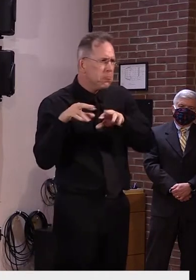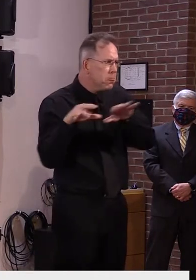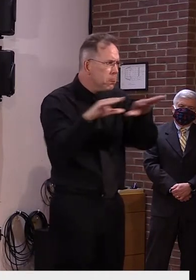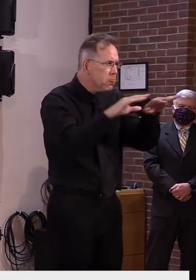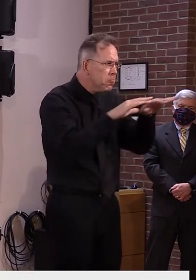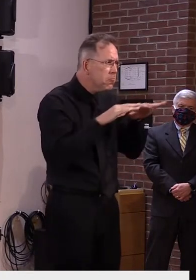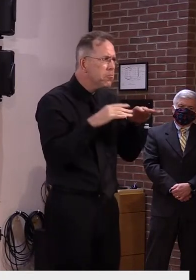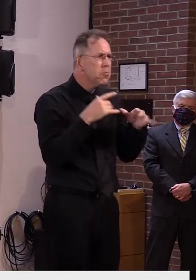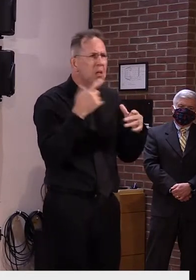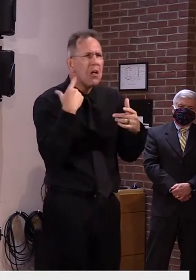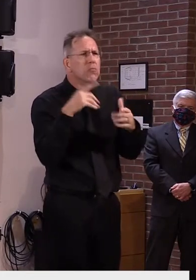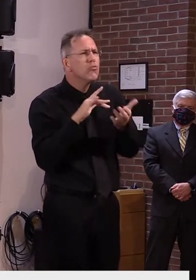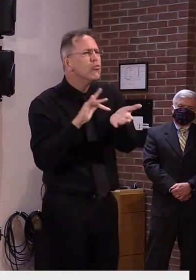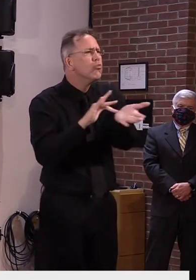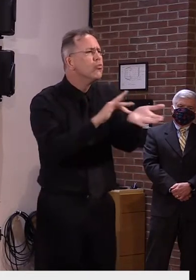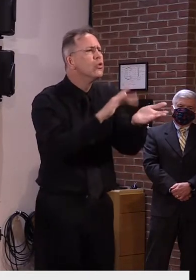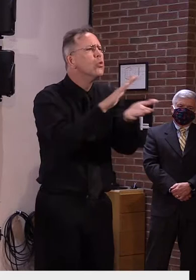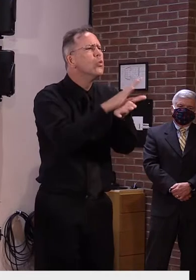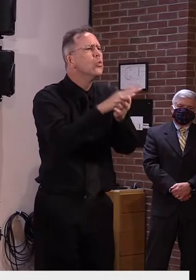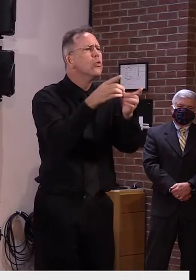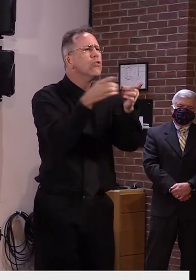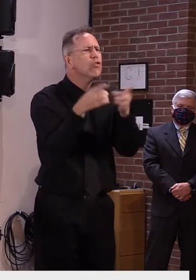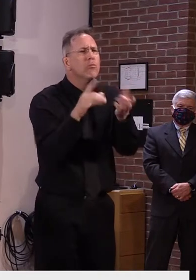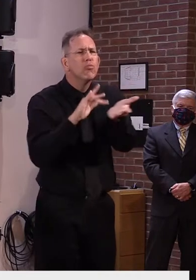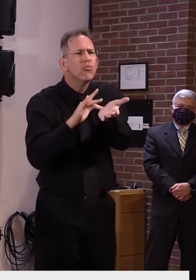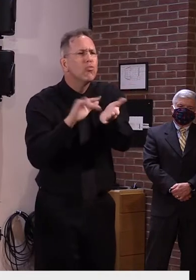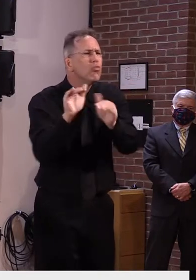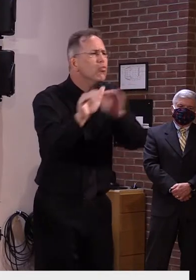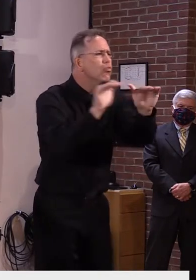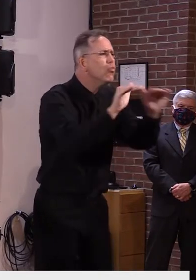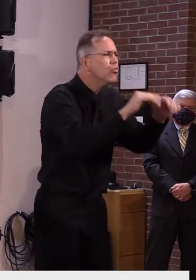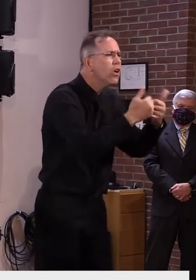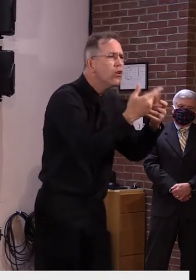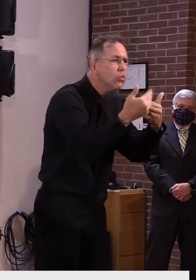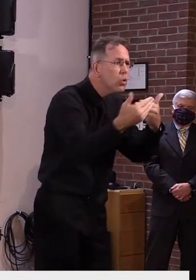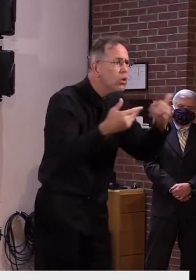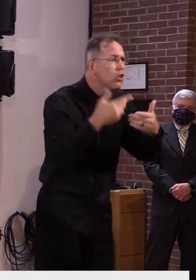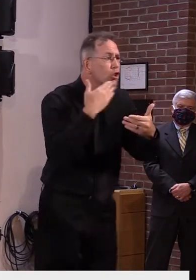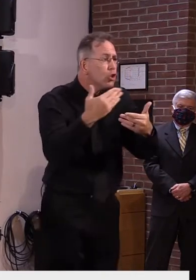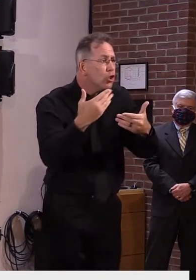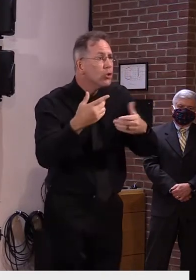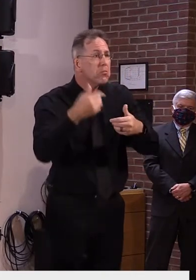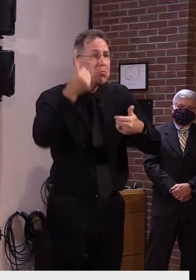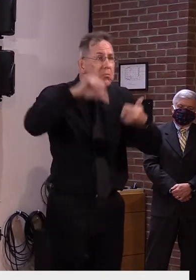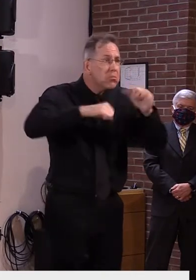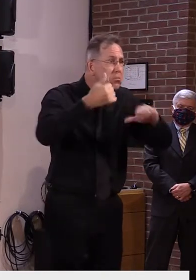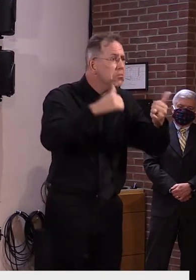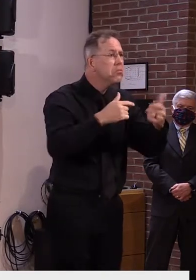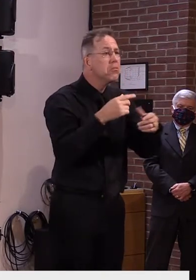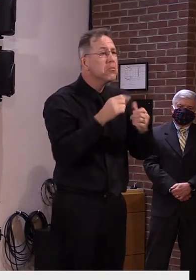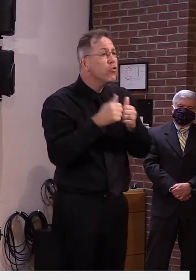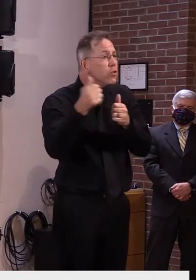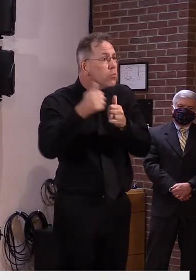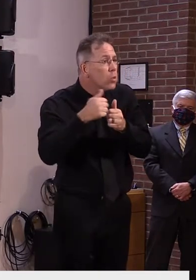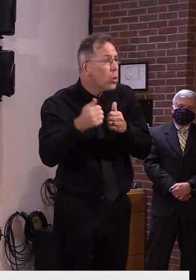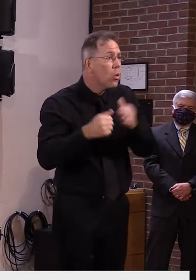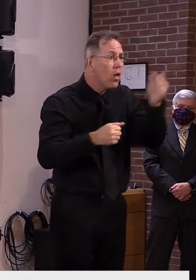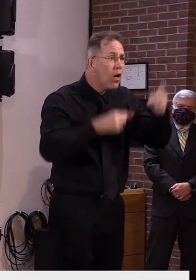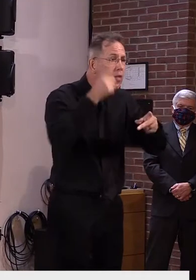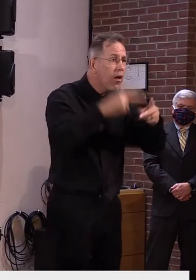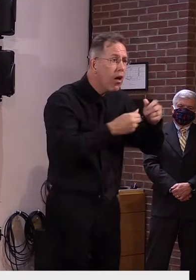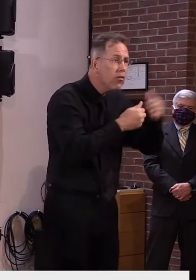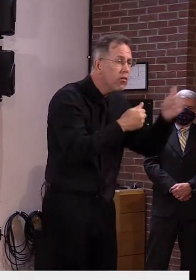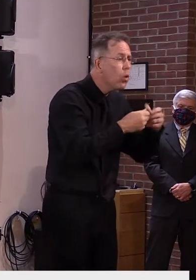remote instruction or some combination of the two under a hybrid model. We will use the data from the survey to observe the trends and to make decisions